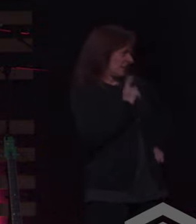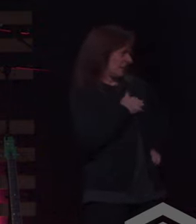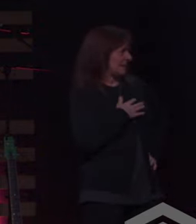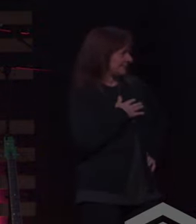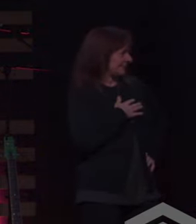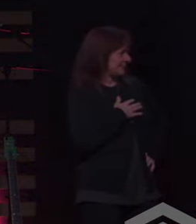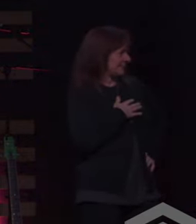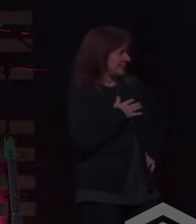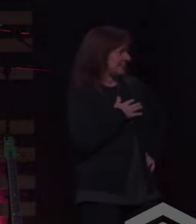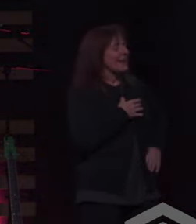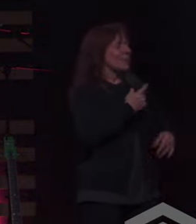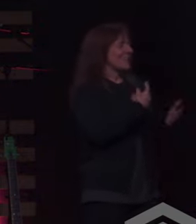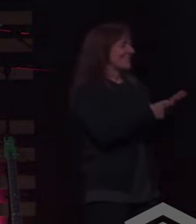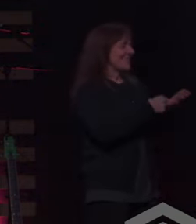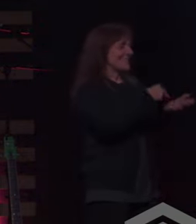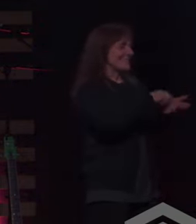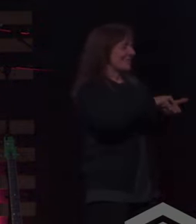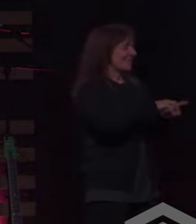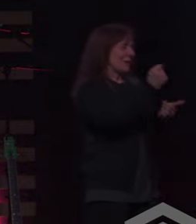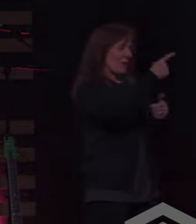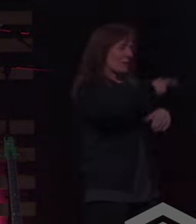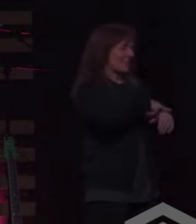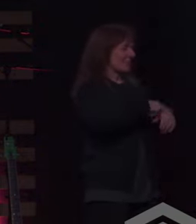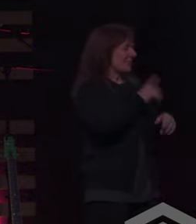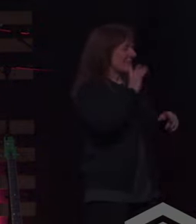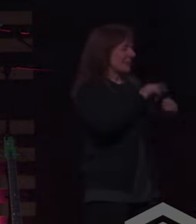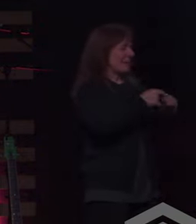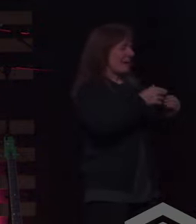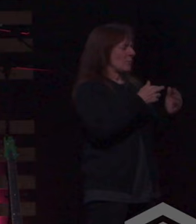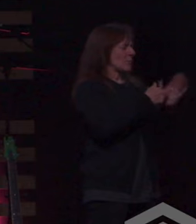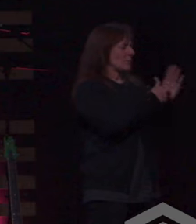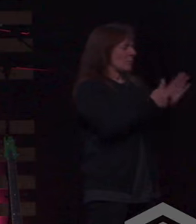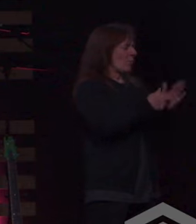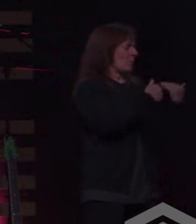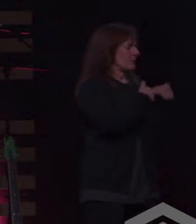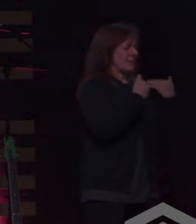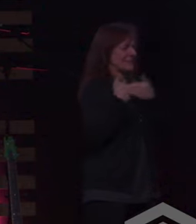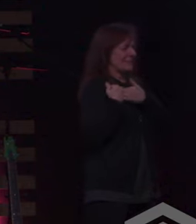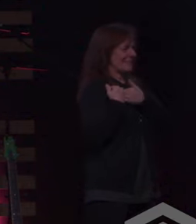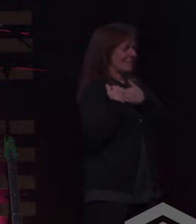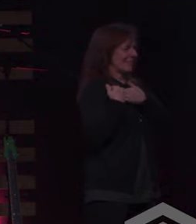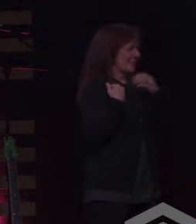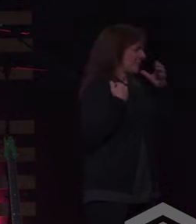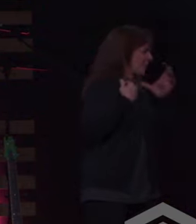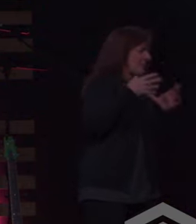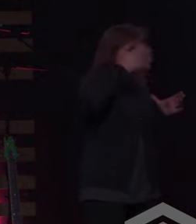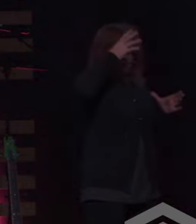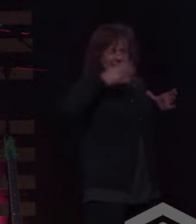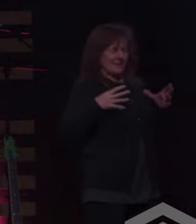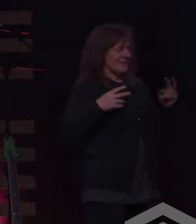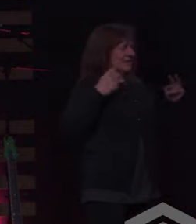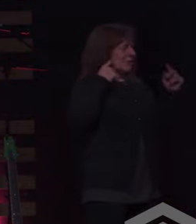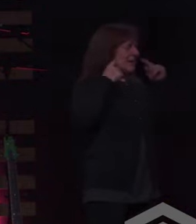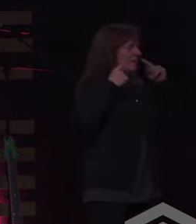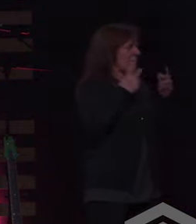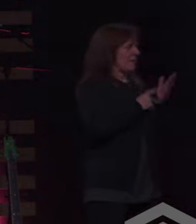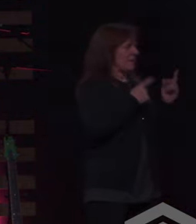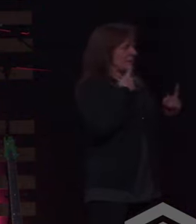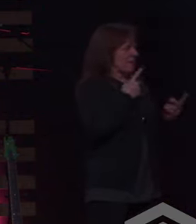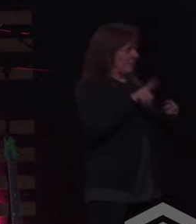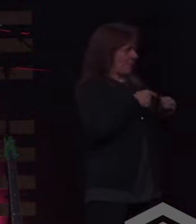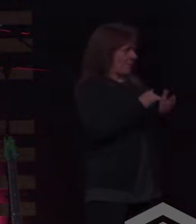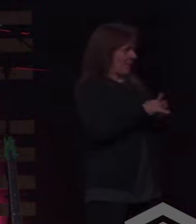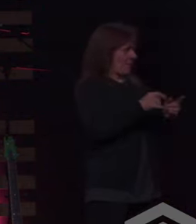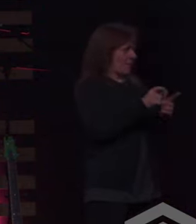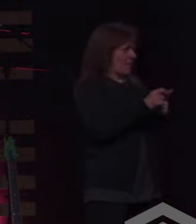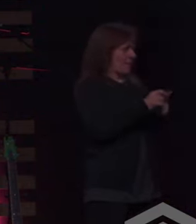counsel couples, we always go through this when we talk about role responsibilities in a marriage. And it's so interesting to hear what people have to say about it.